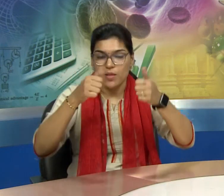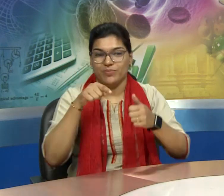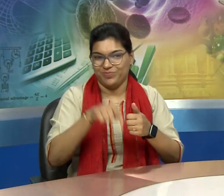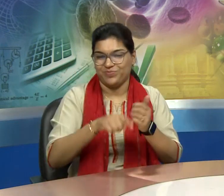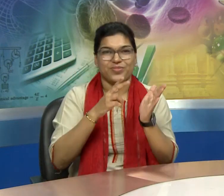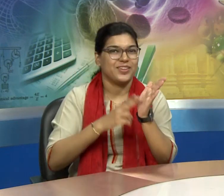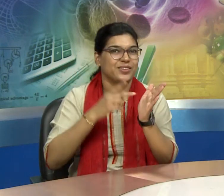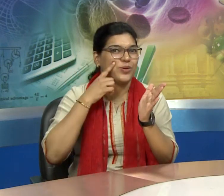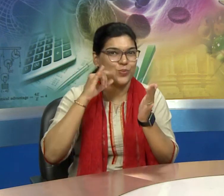can help you